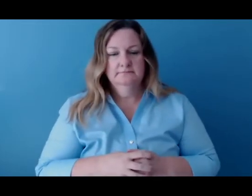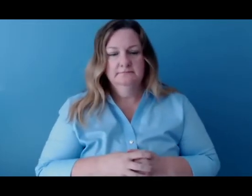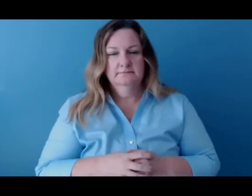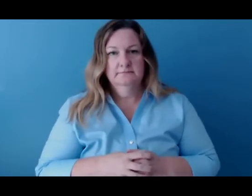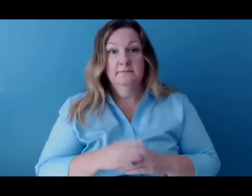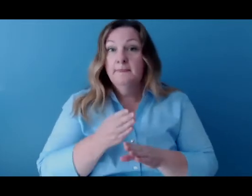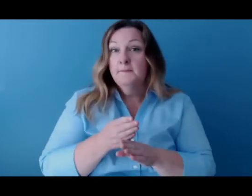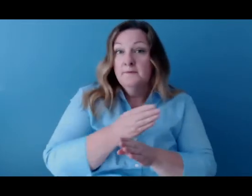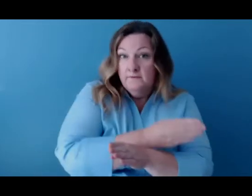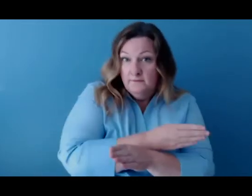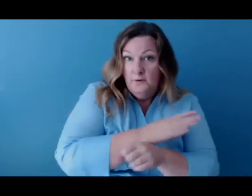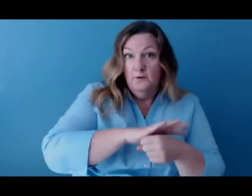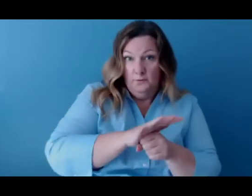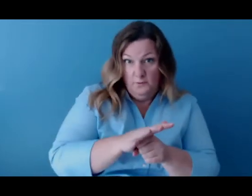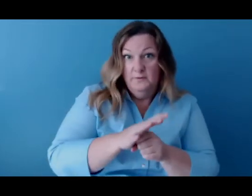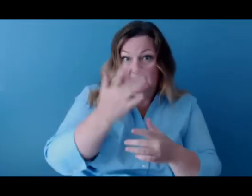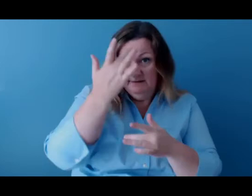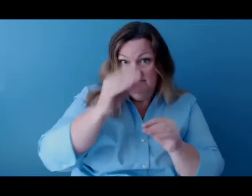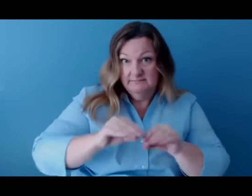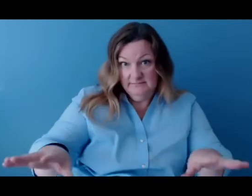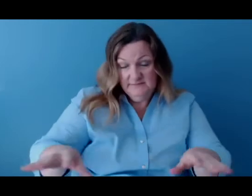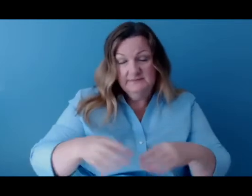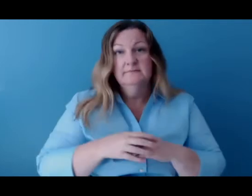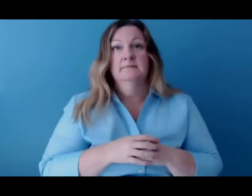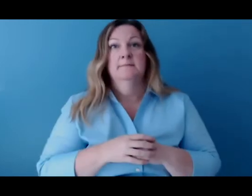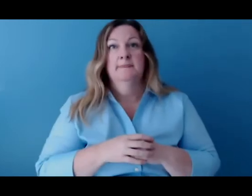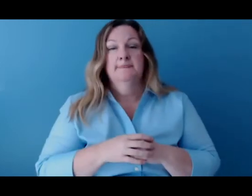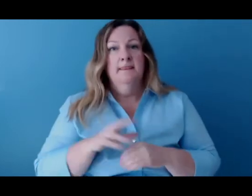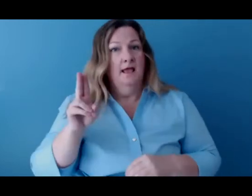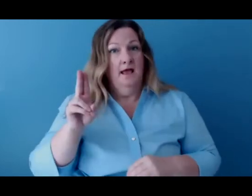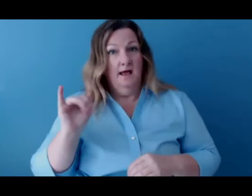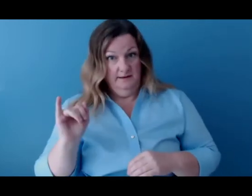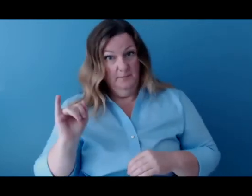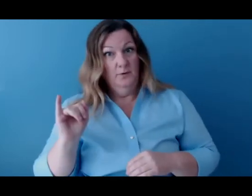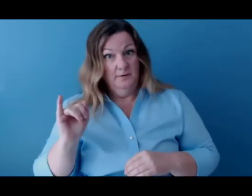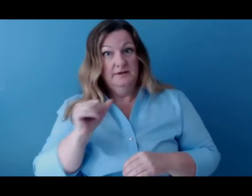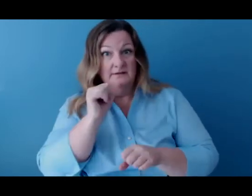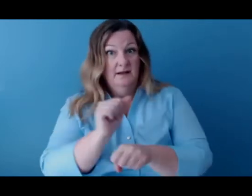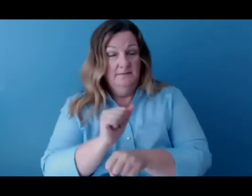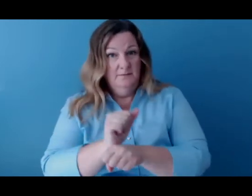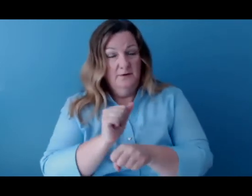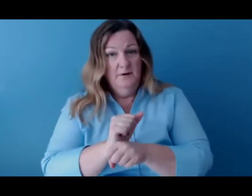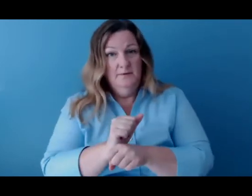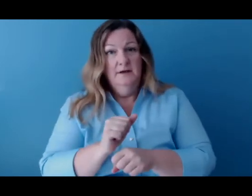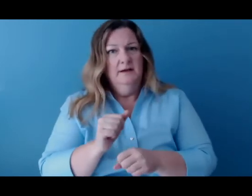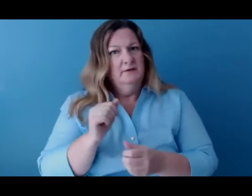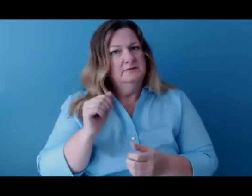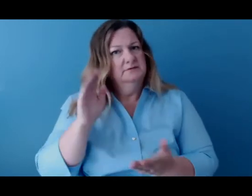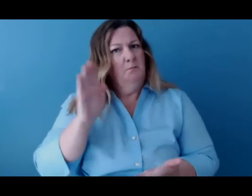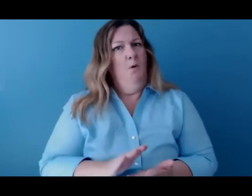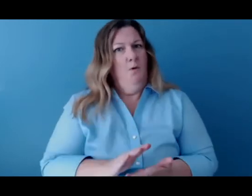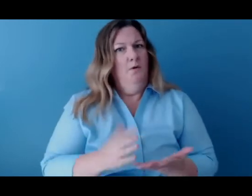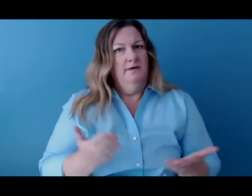pre-pandemic, unemployment, not just within Utah but also nationally, was pretty low. You know, we had one of the